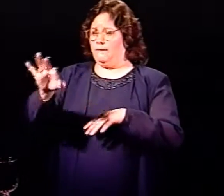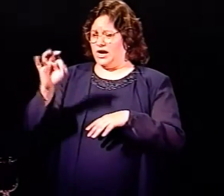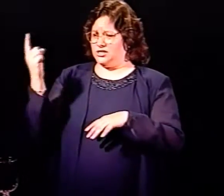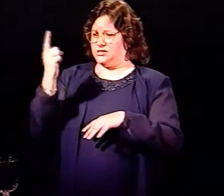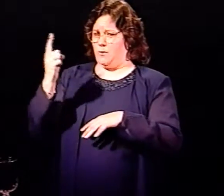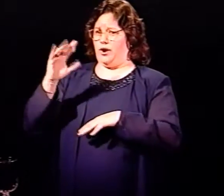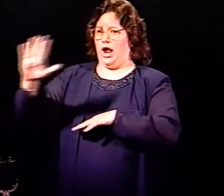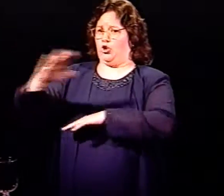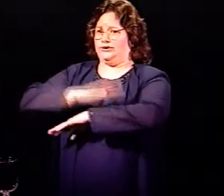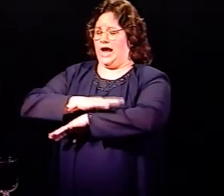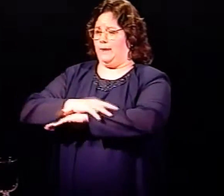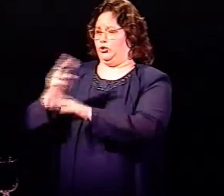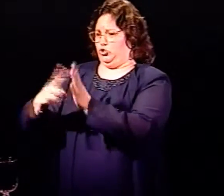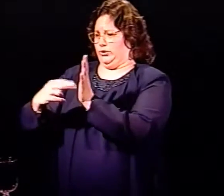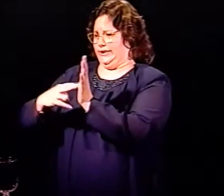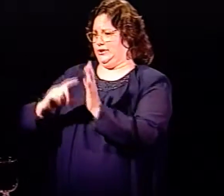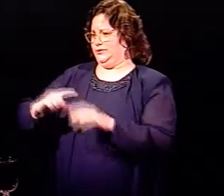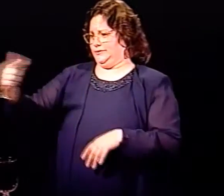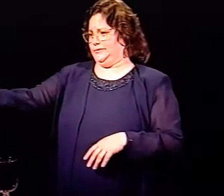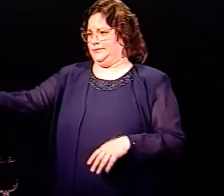your table to read.